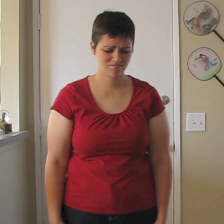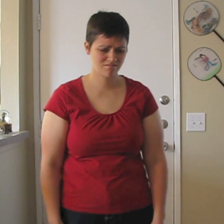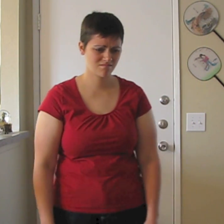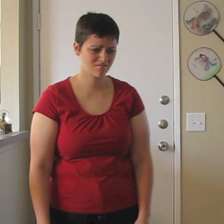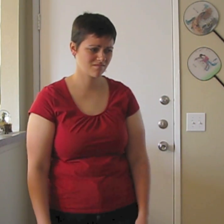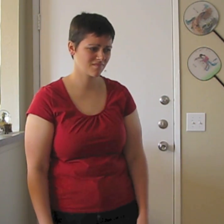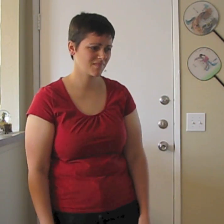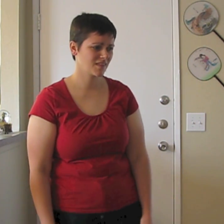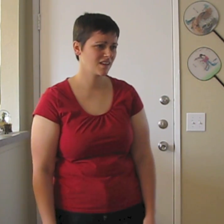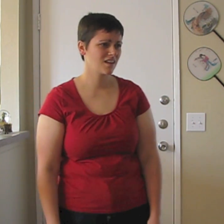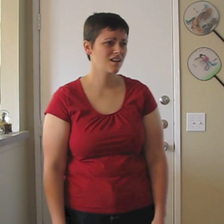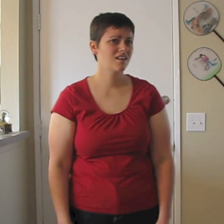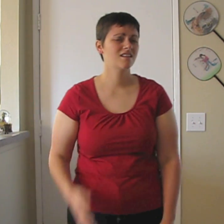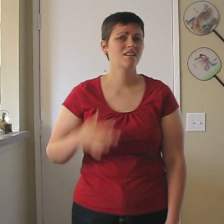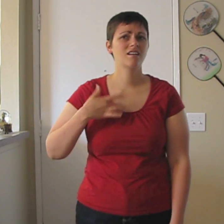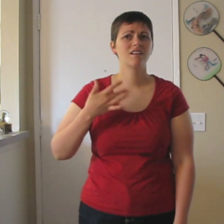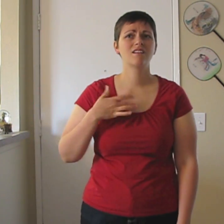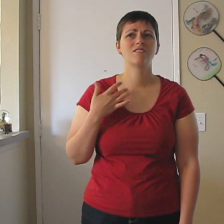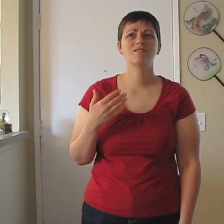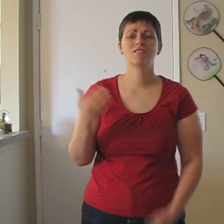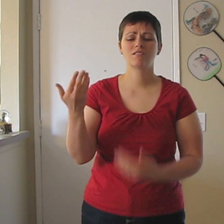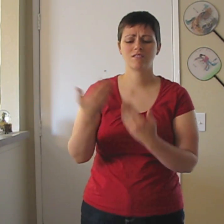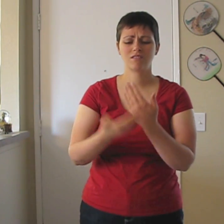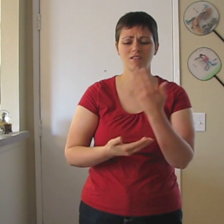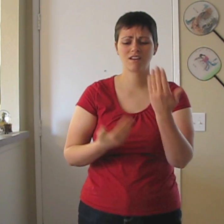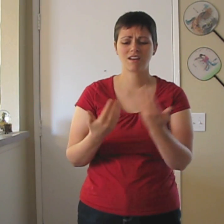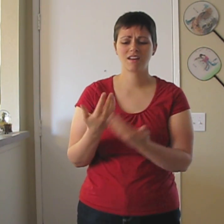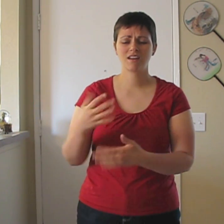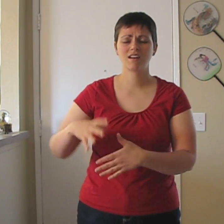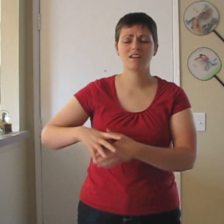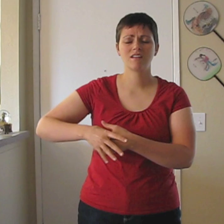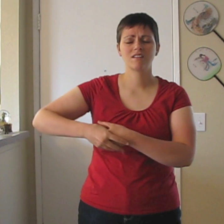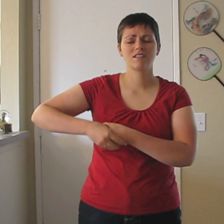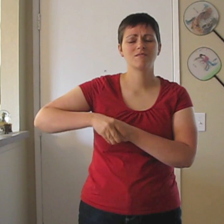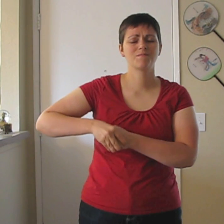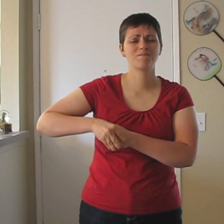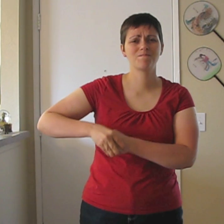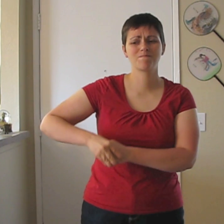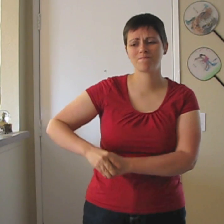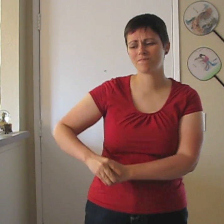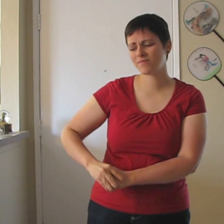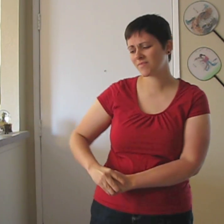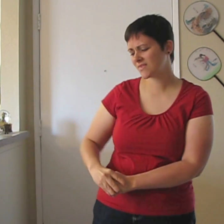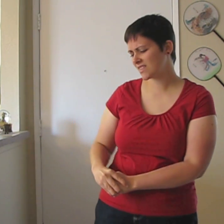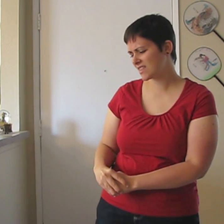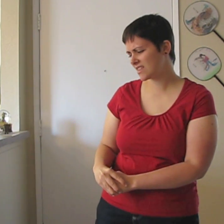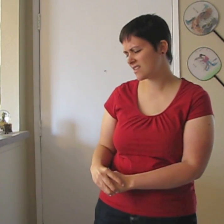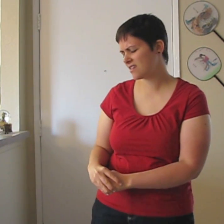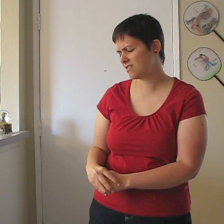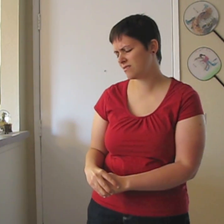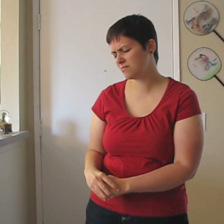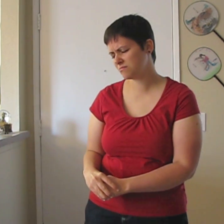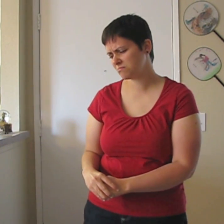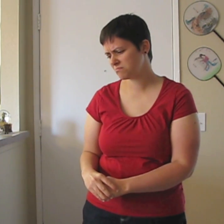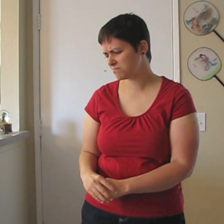of time, until I felt two tiny hands holding tight